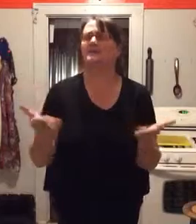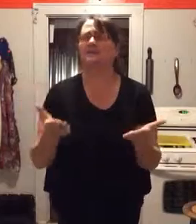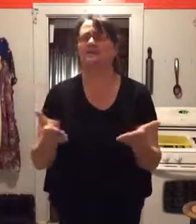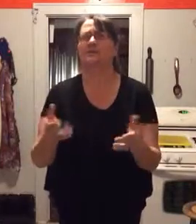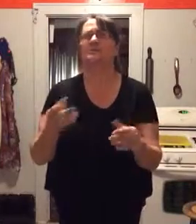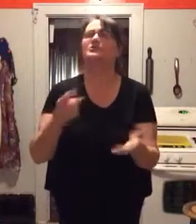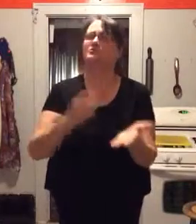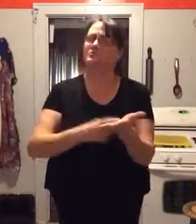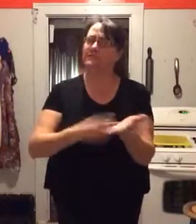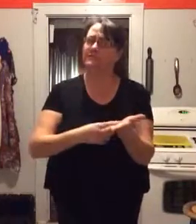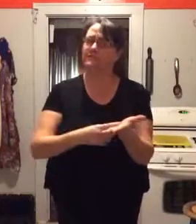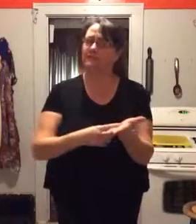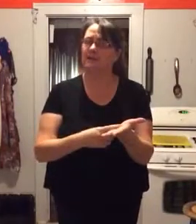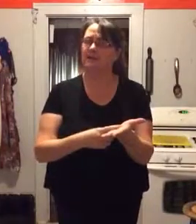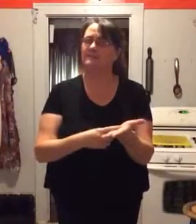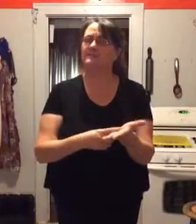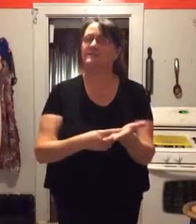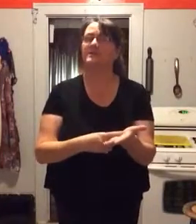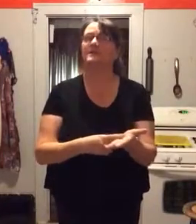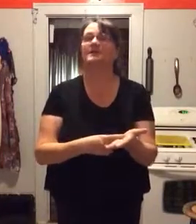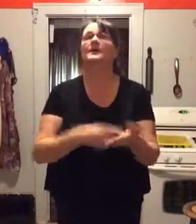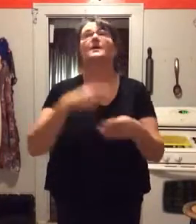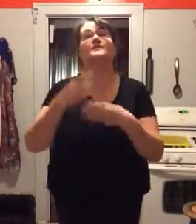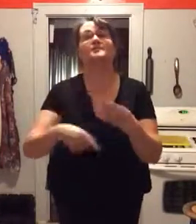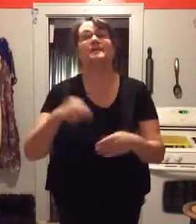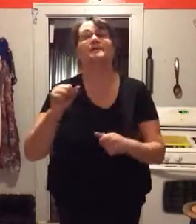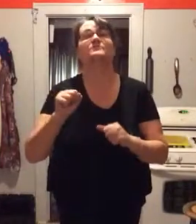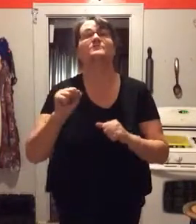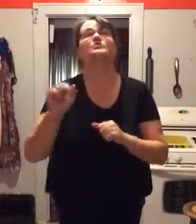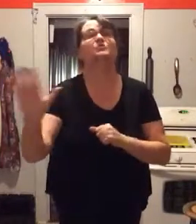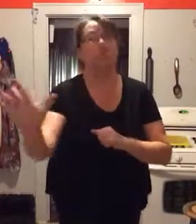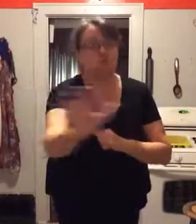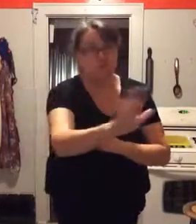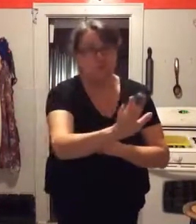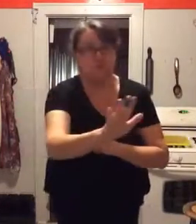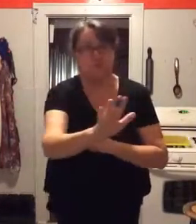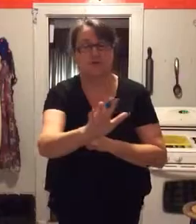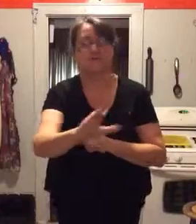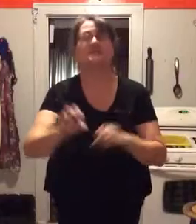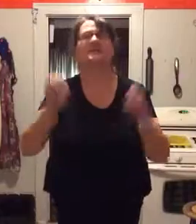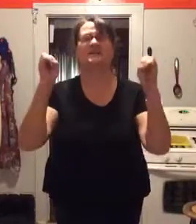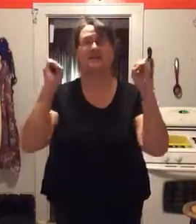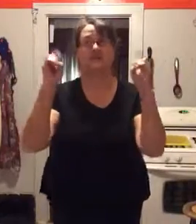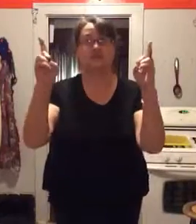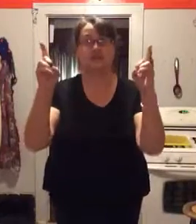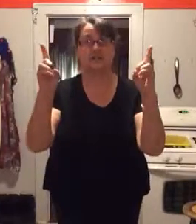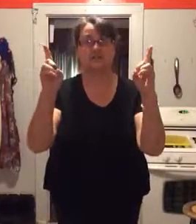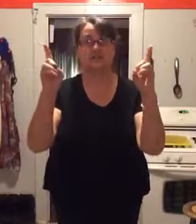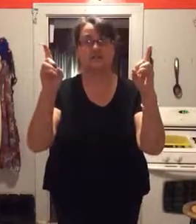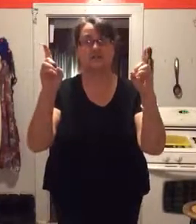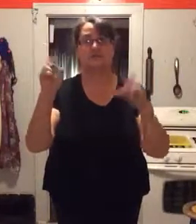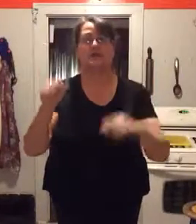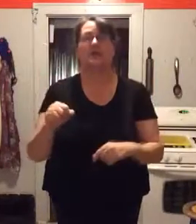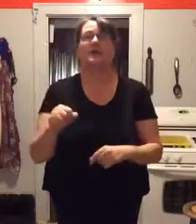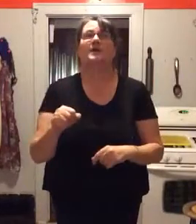you about your education and what's expected of all of